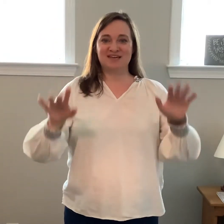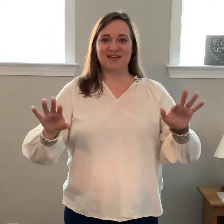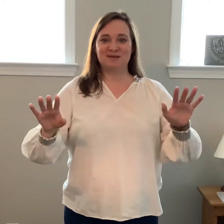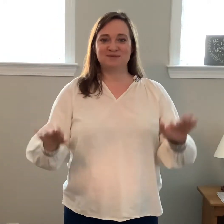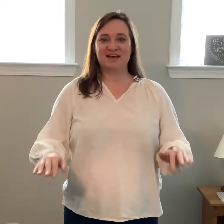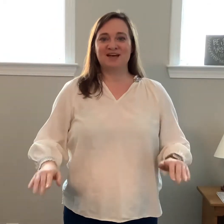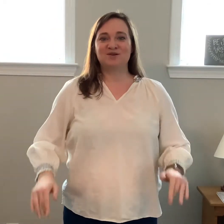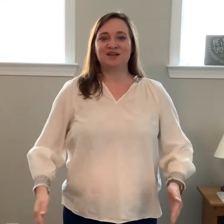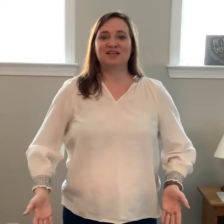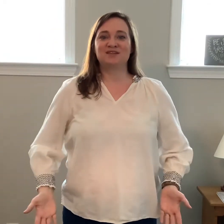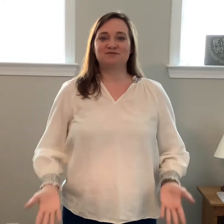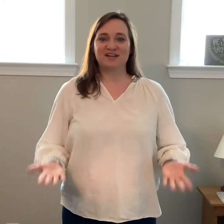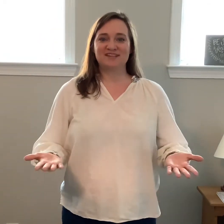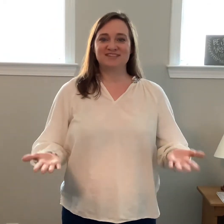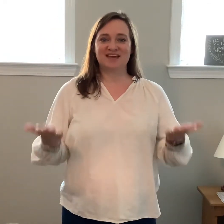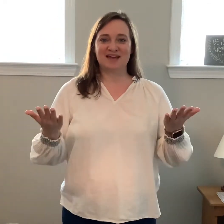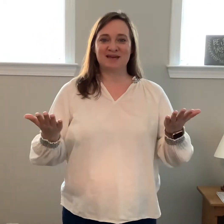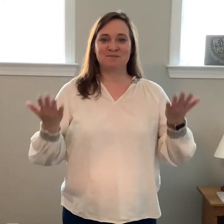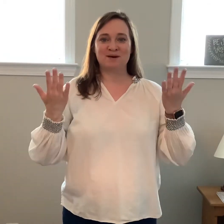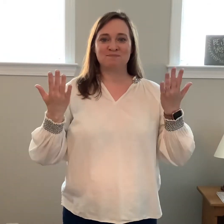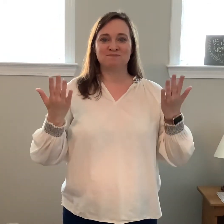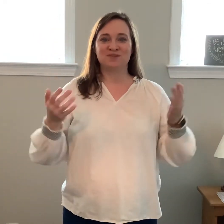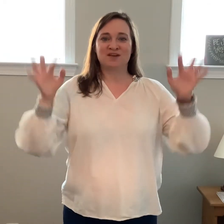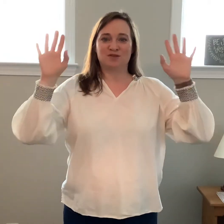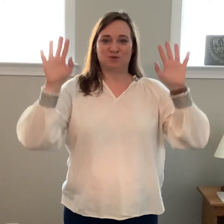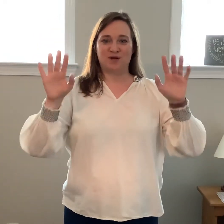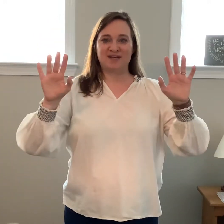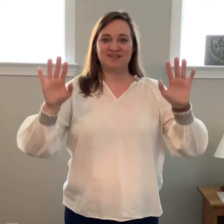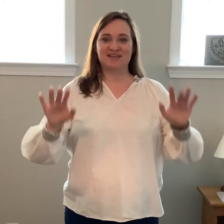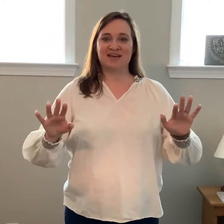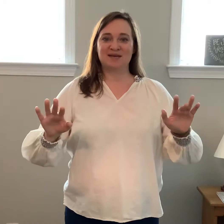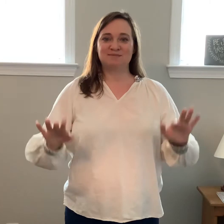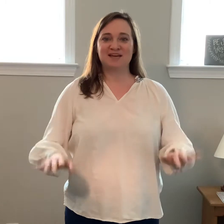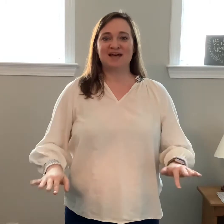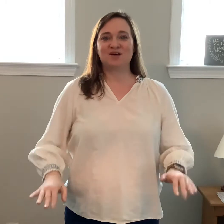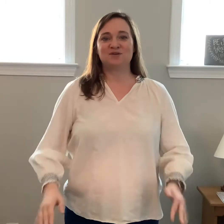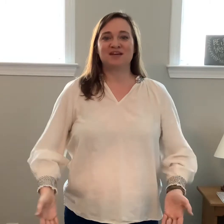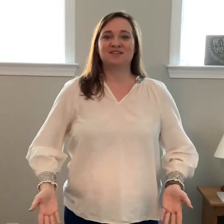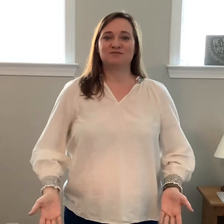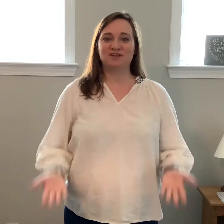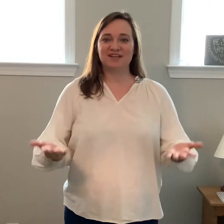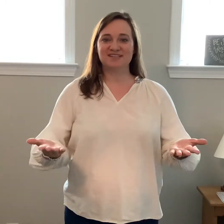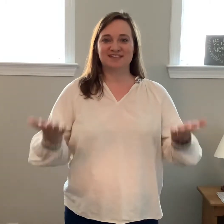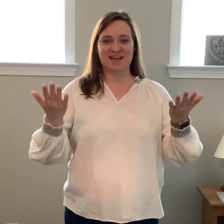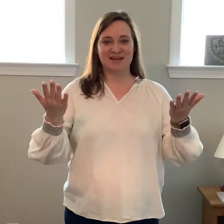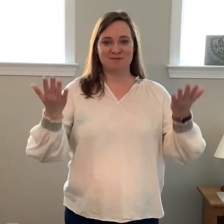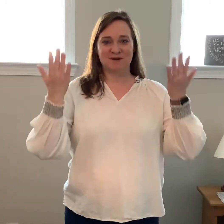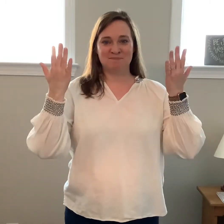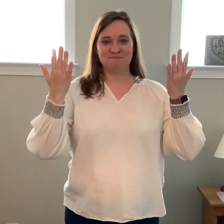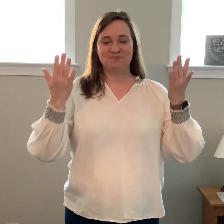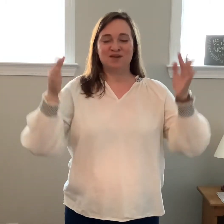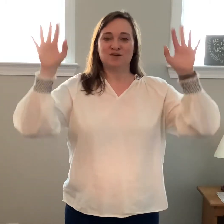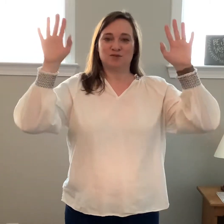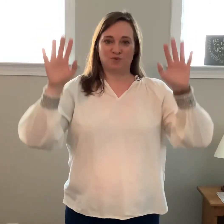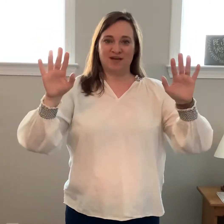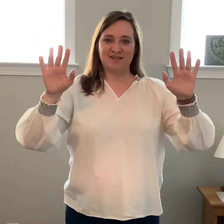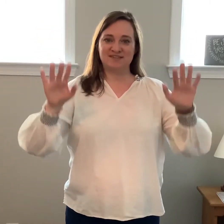came down and the floods came up. The rains came down and the floods came up. The rains